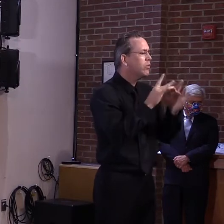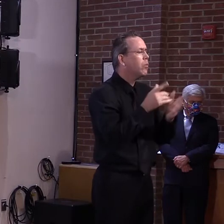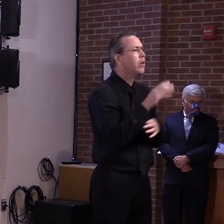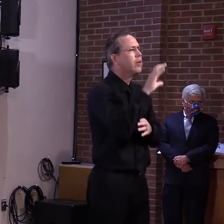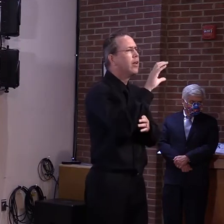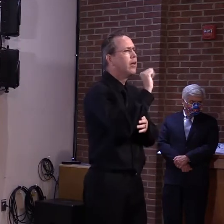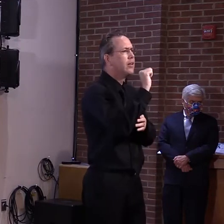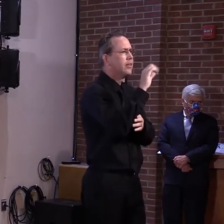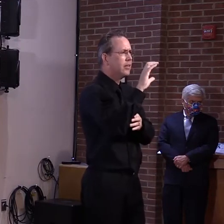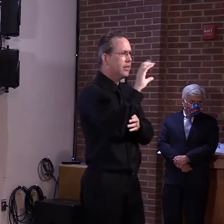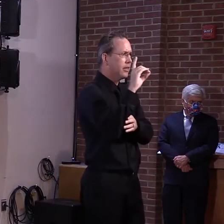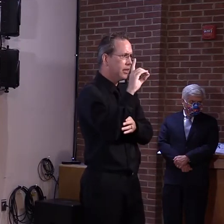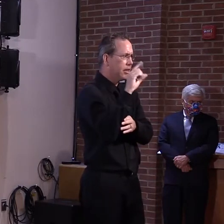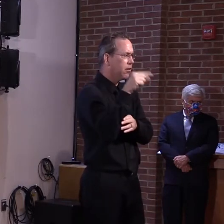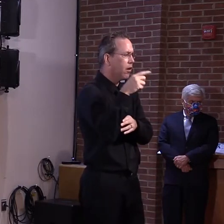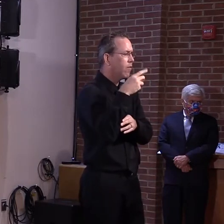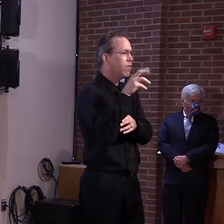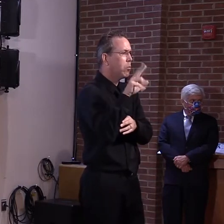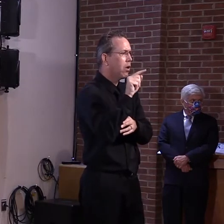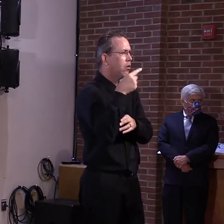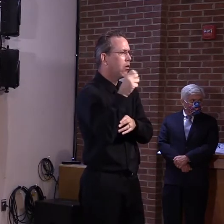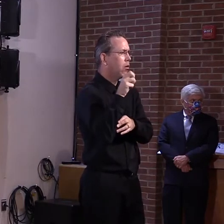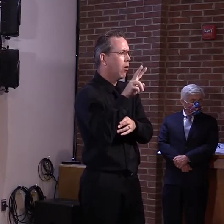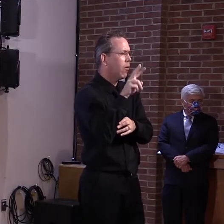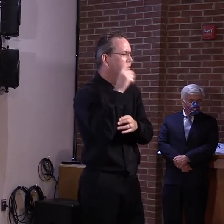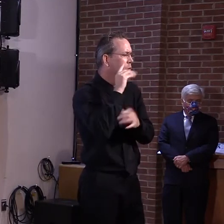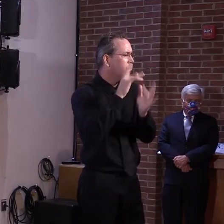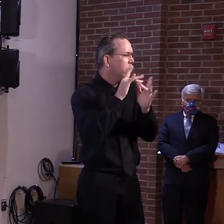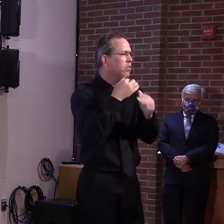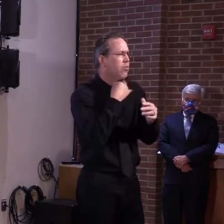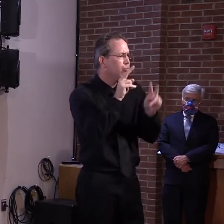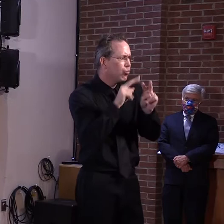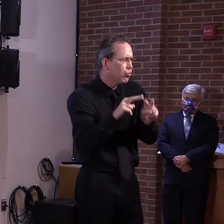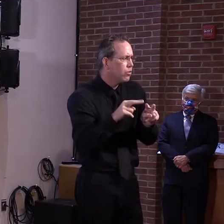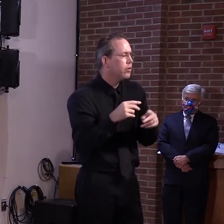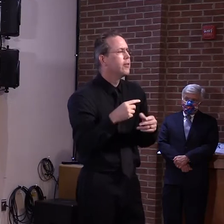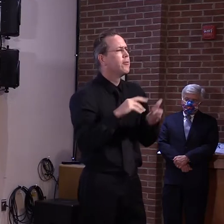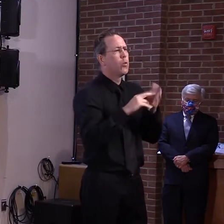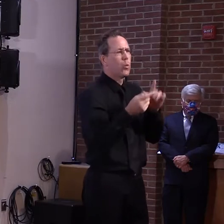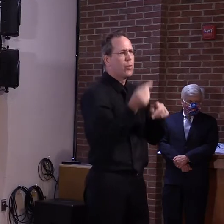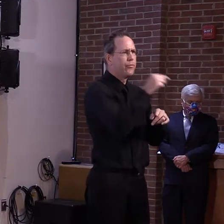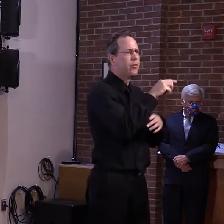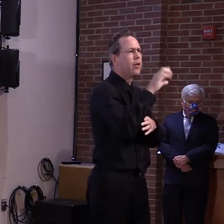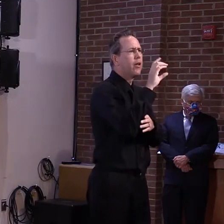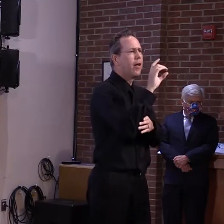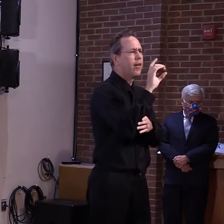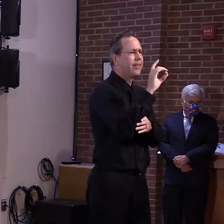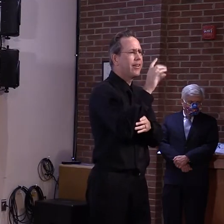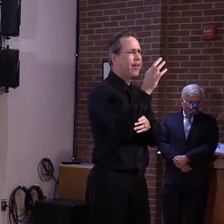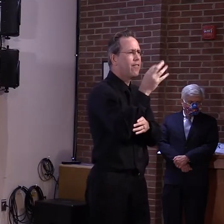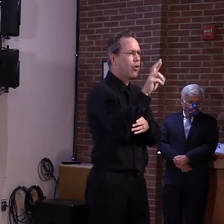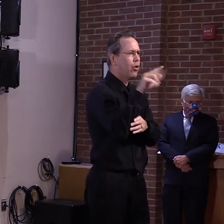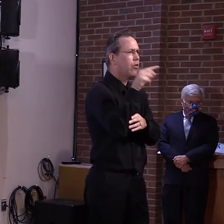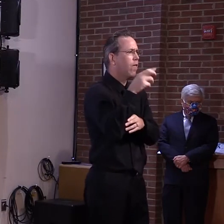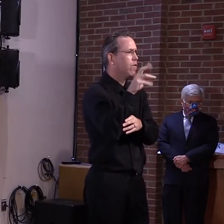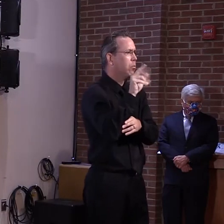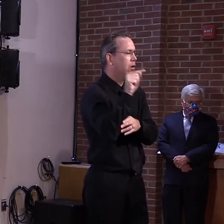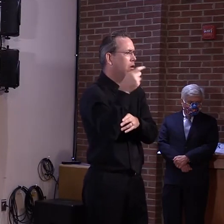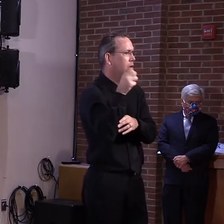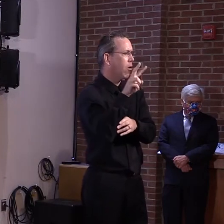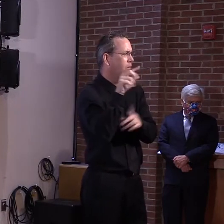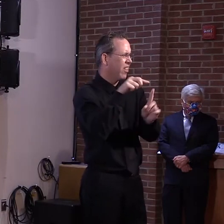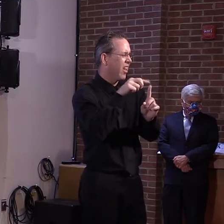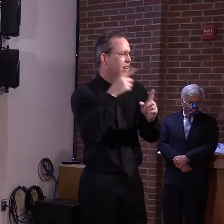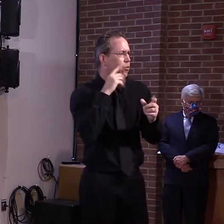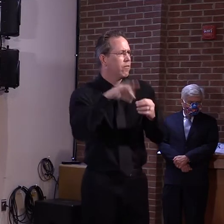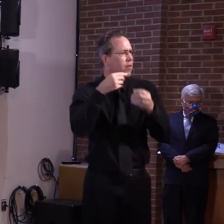dfr.vermont.gov. Turning to the national forecast, you can see again that cases are on the downside of the